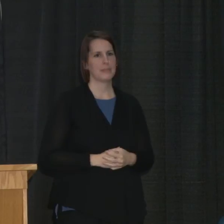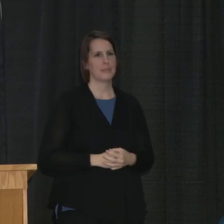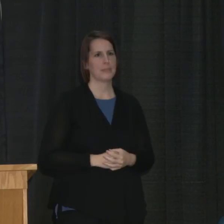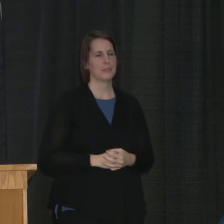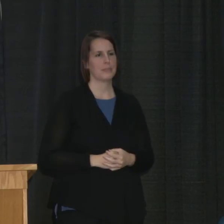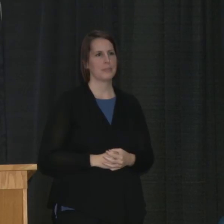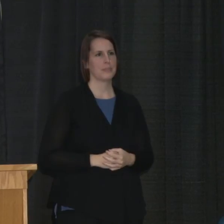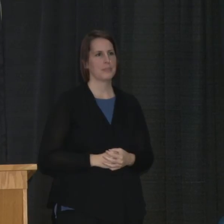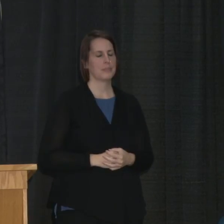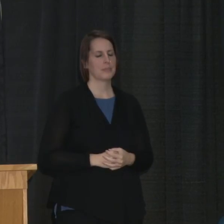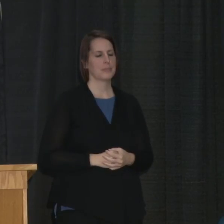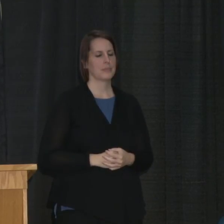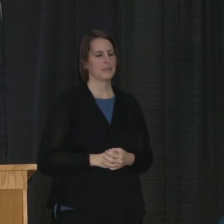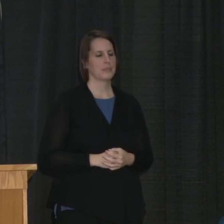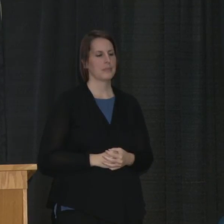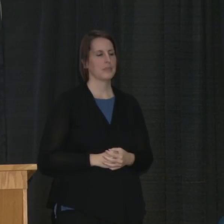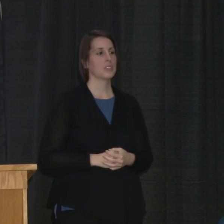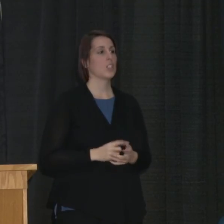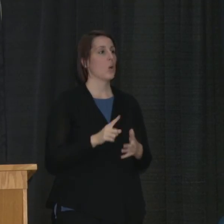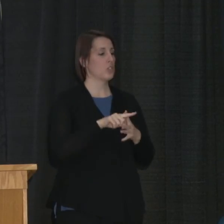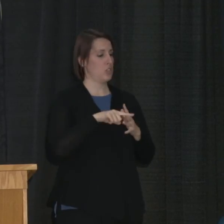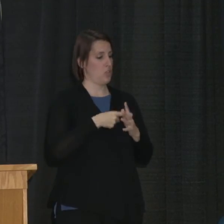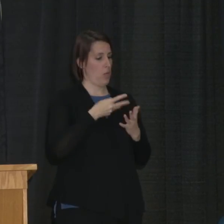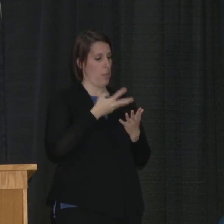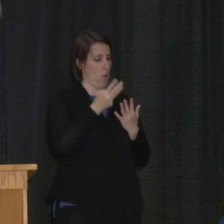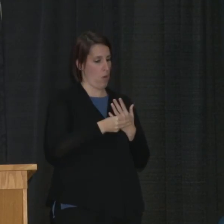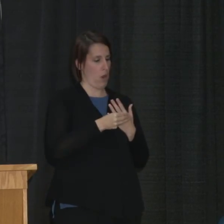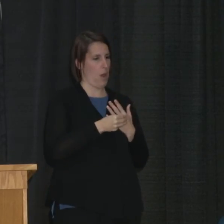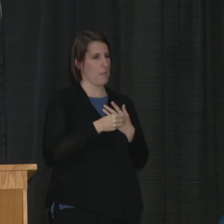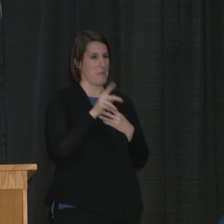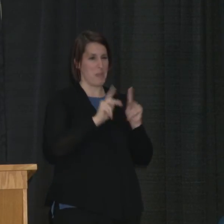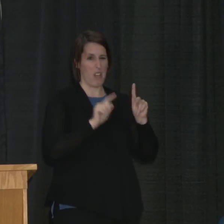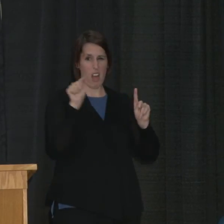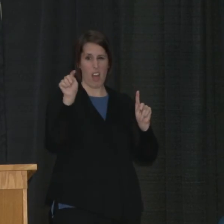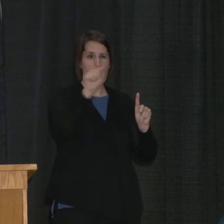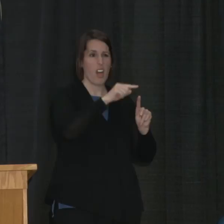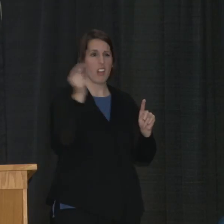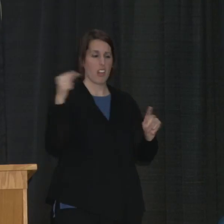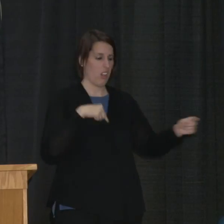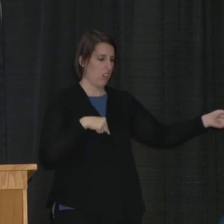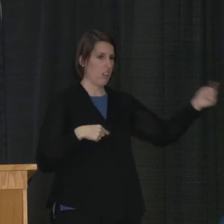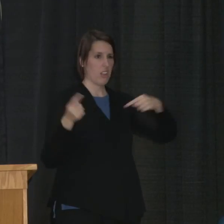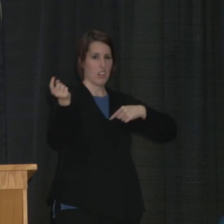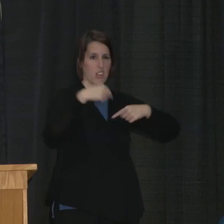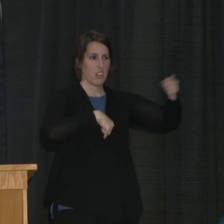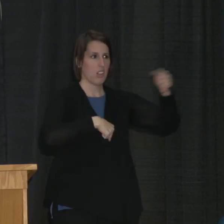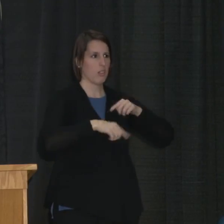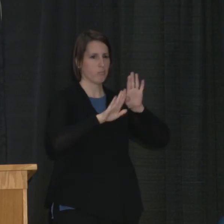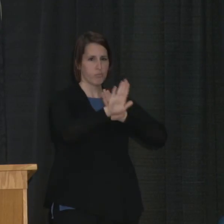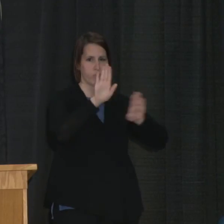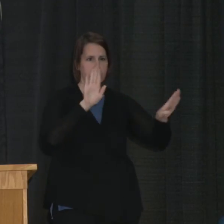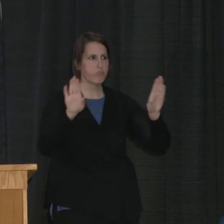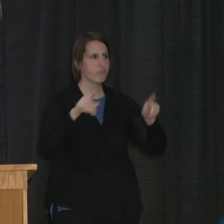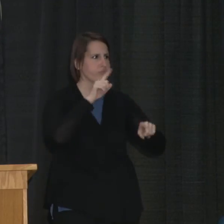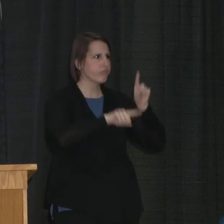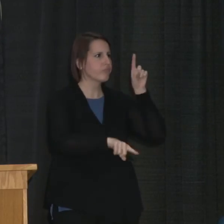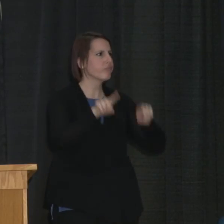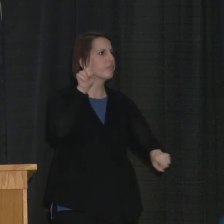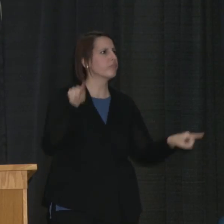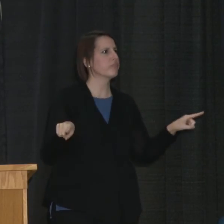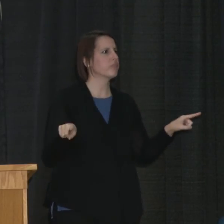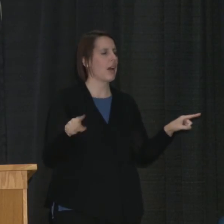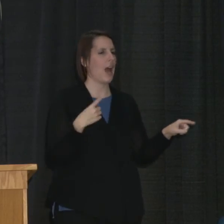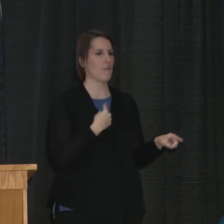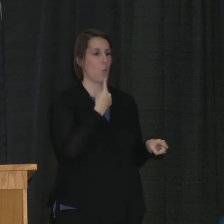When our program started, we came together from all different locations, lifestyles, and backgrounds, all with the common goal of following